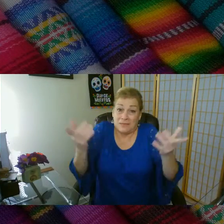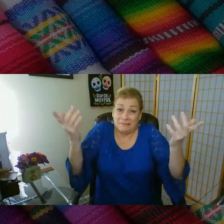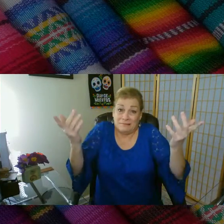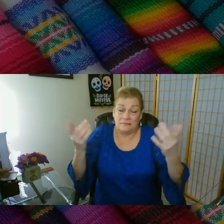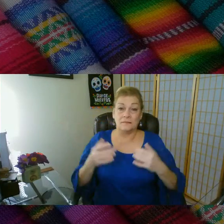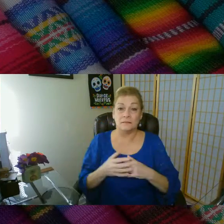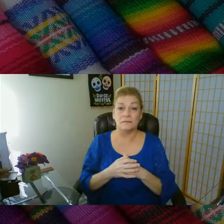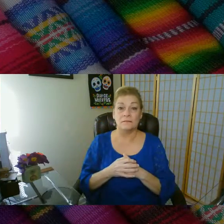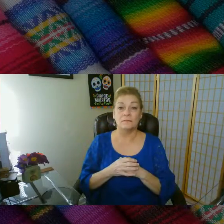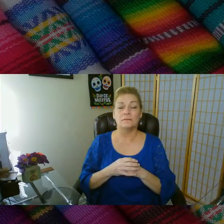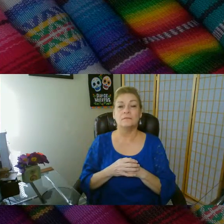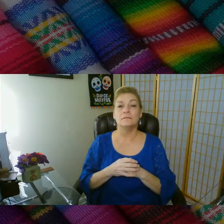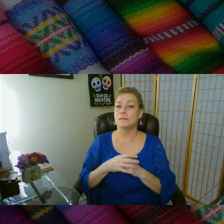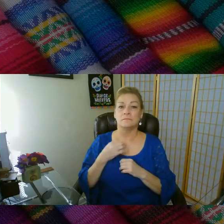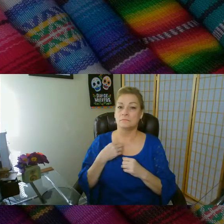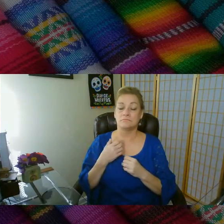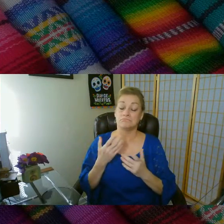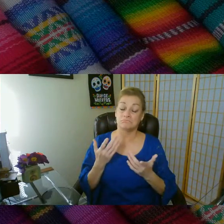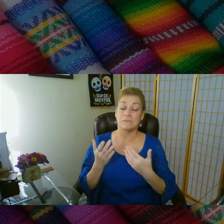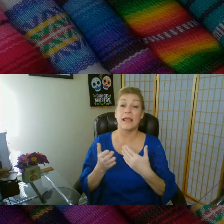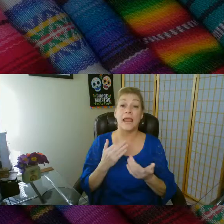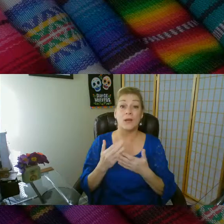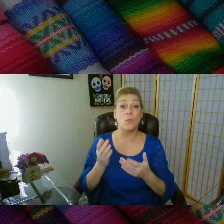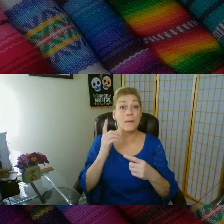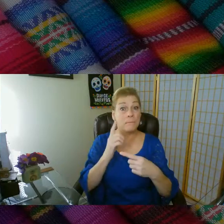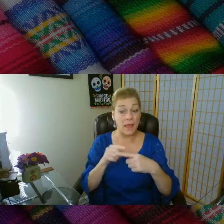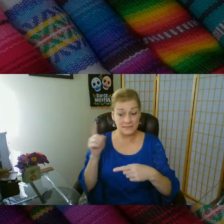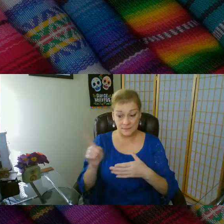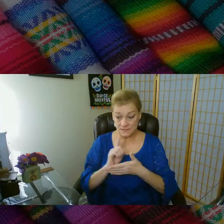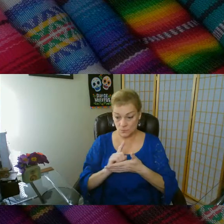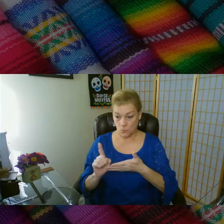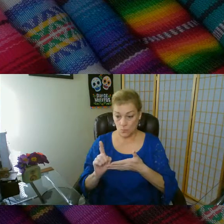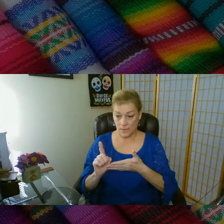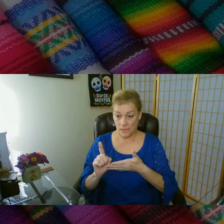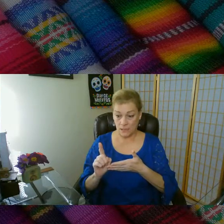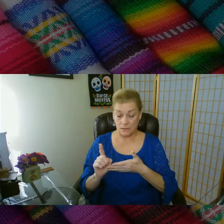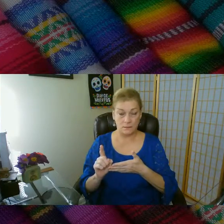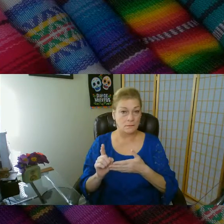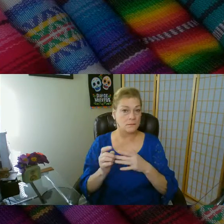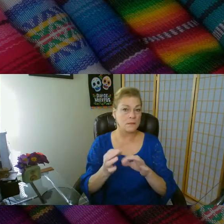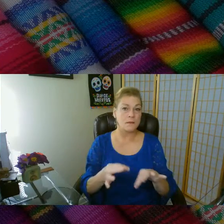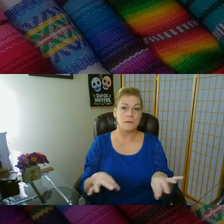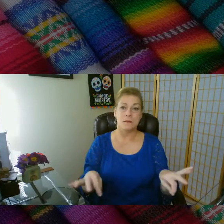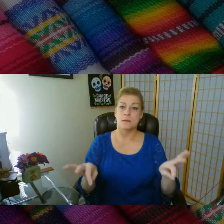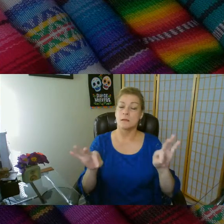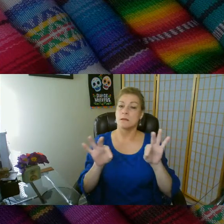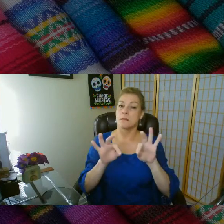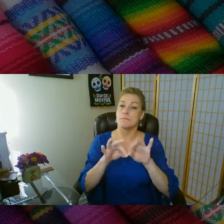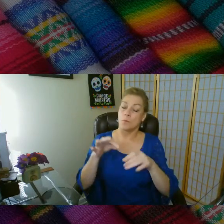important election in our lifetime this week. And wow.